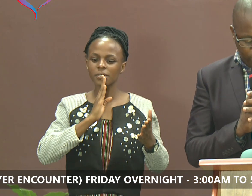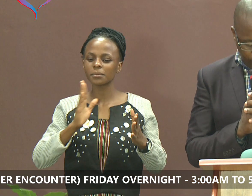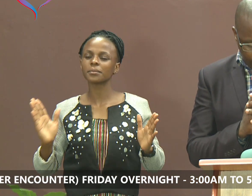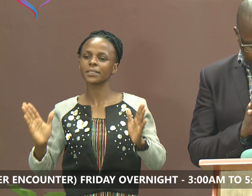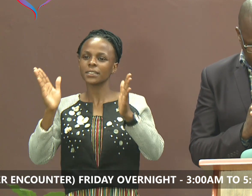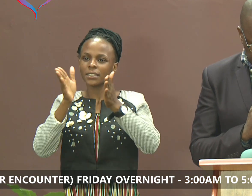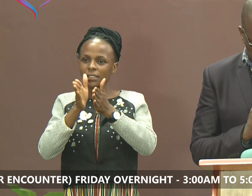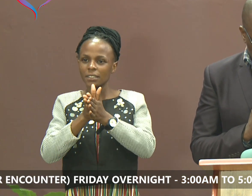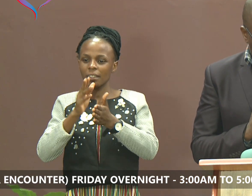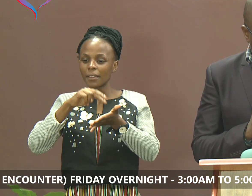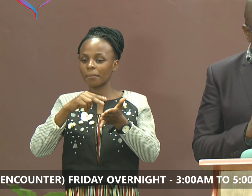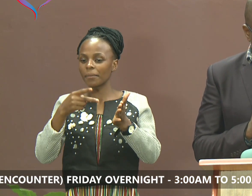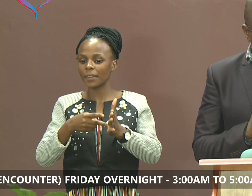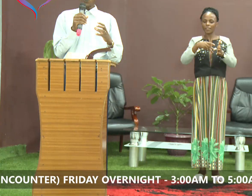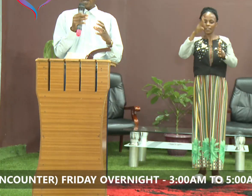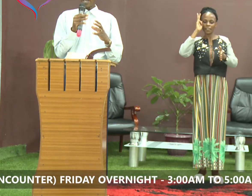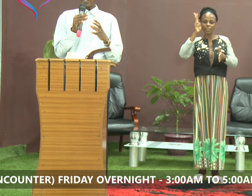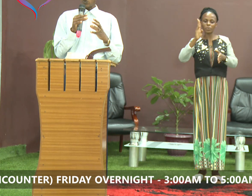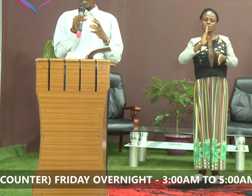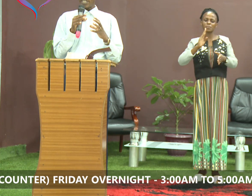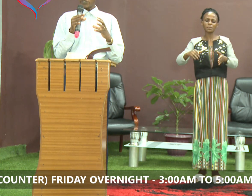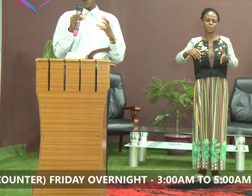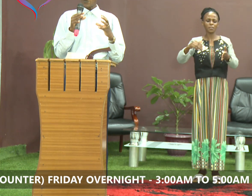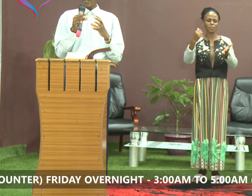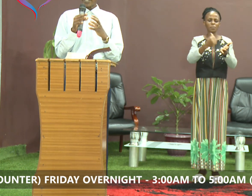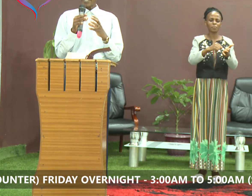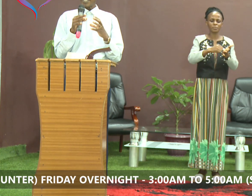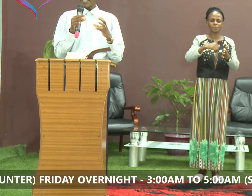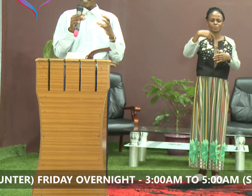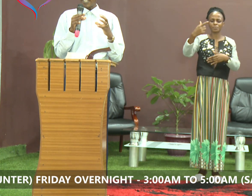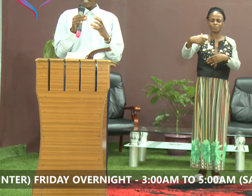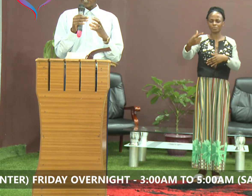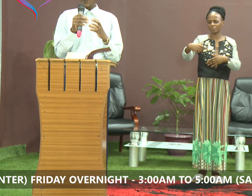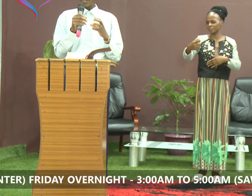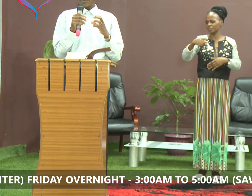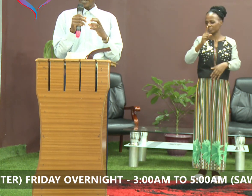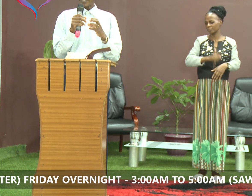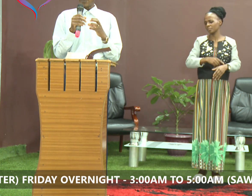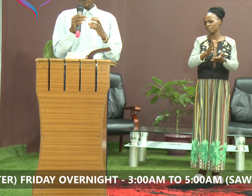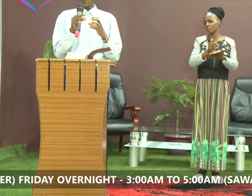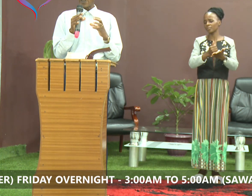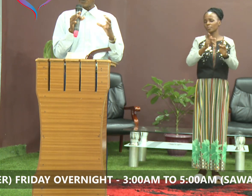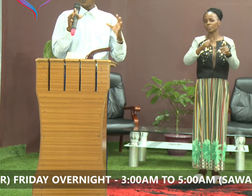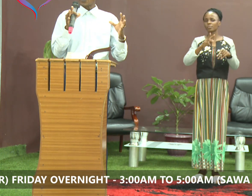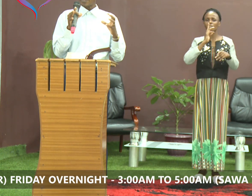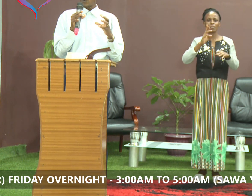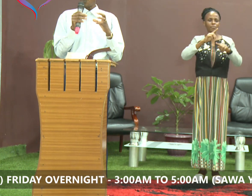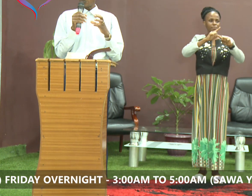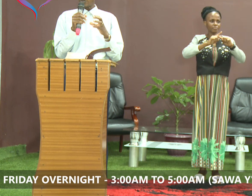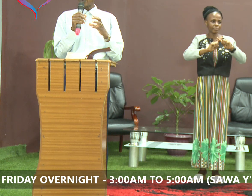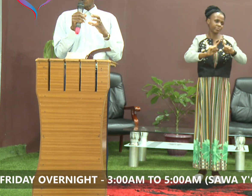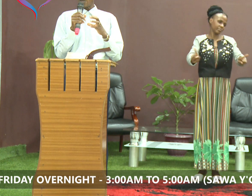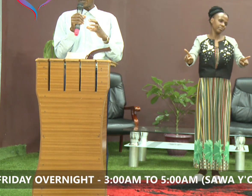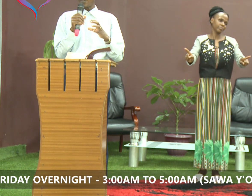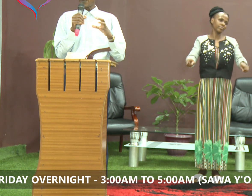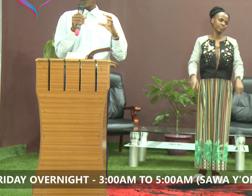gana buli kiseera. It is the reason why we need these conferences, these teachings for the married, because you have brought together two